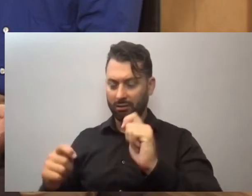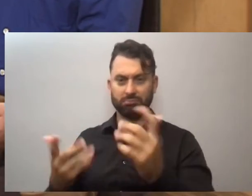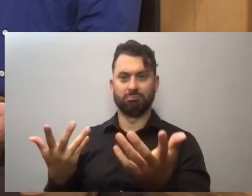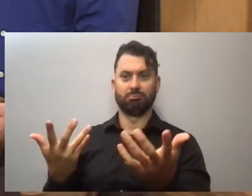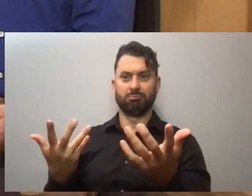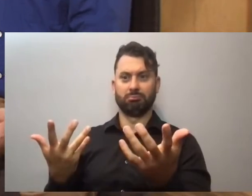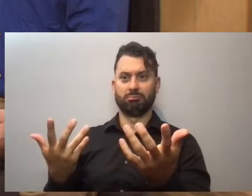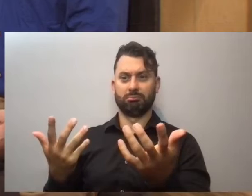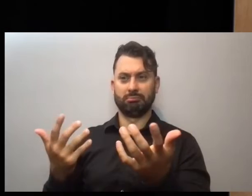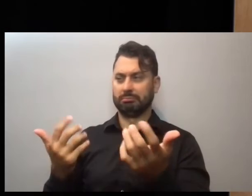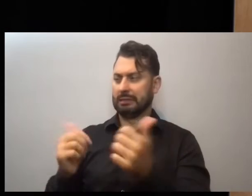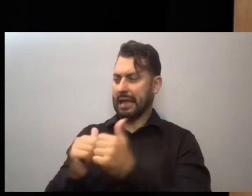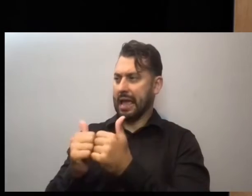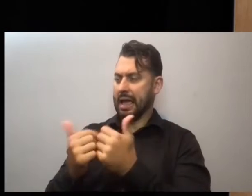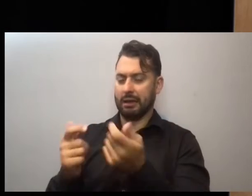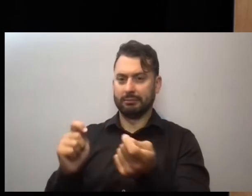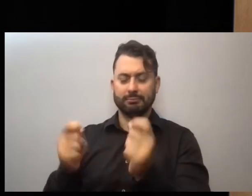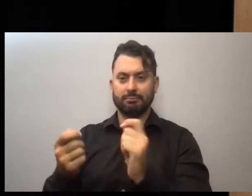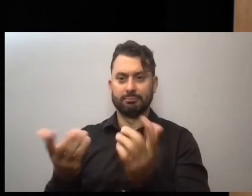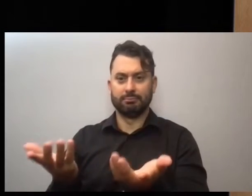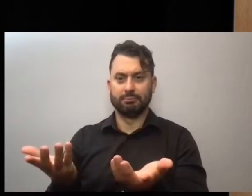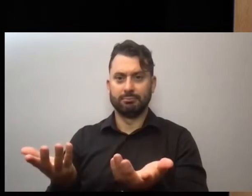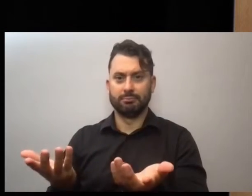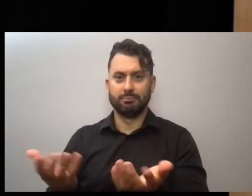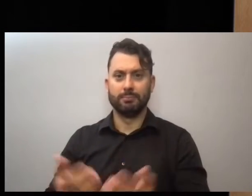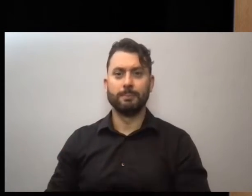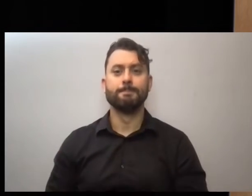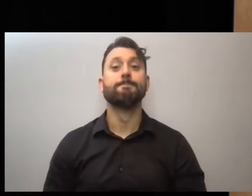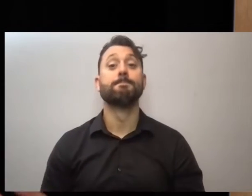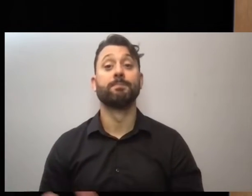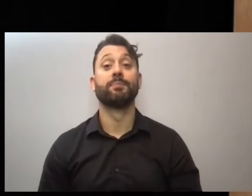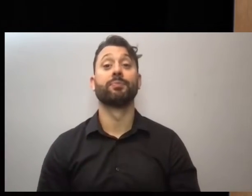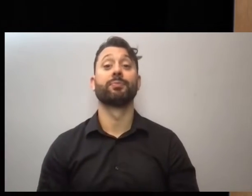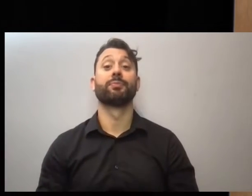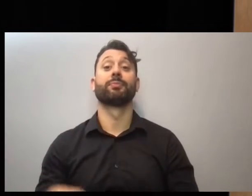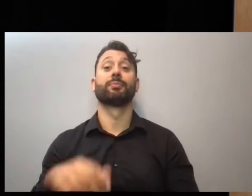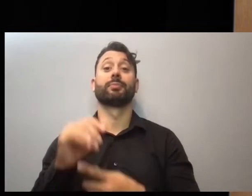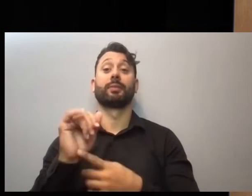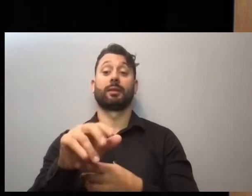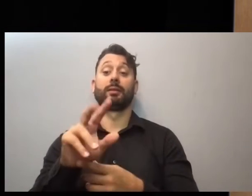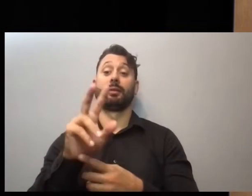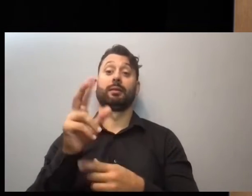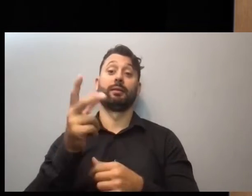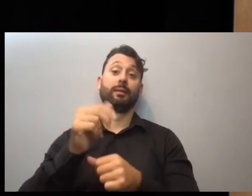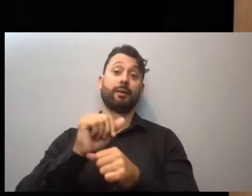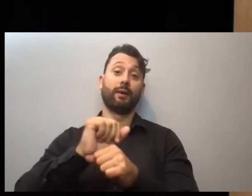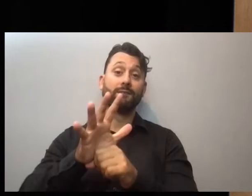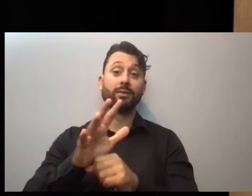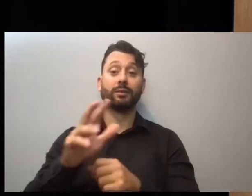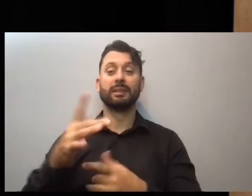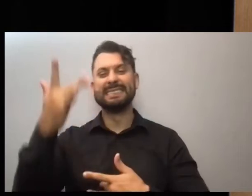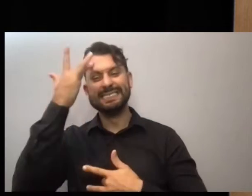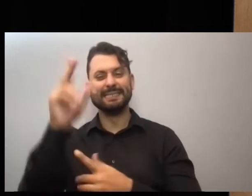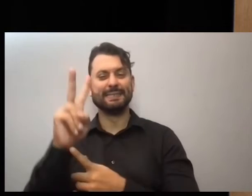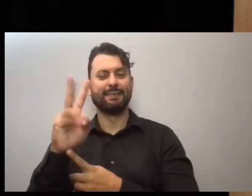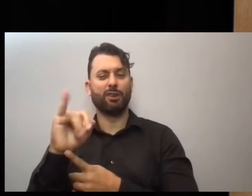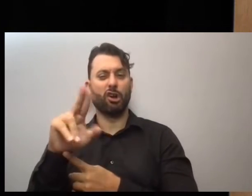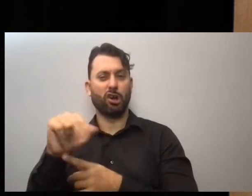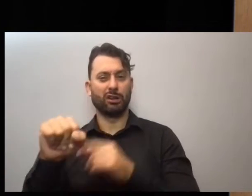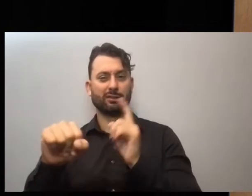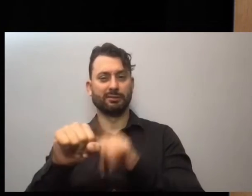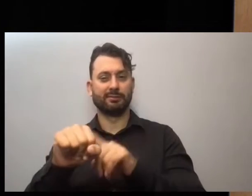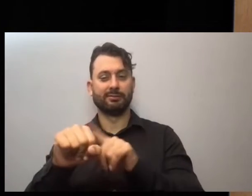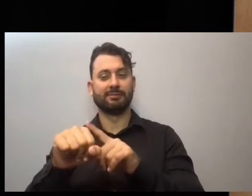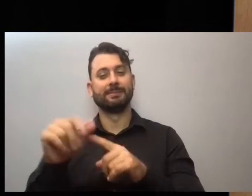about? So viruses are basically like little machines. All they do is try and make more and more and